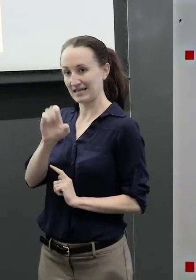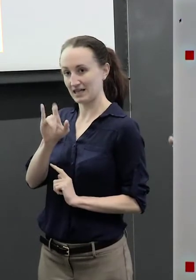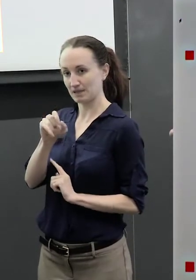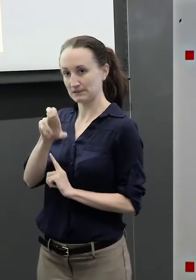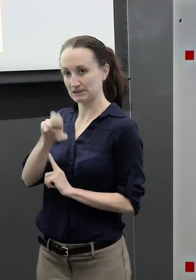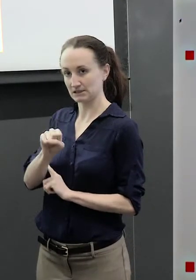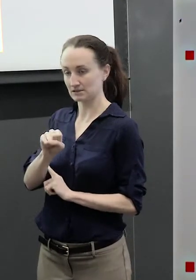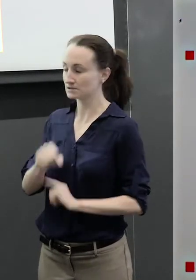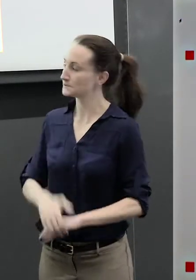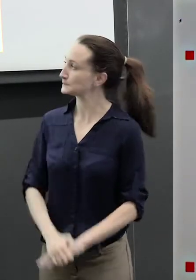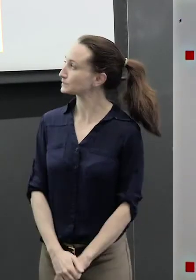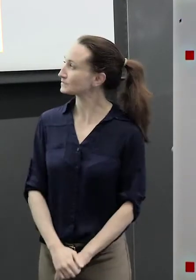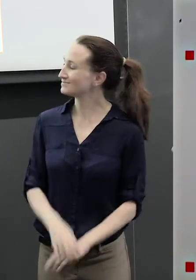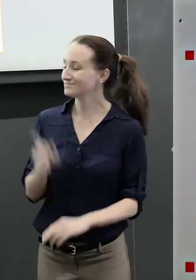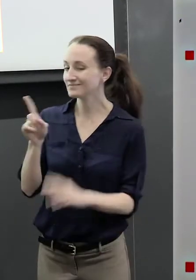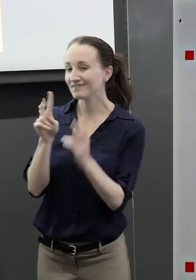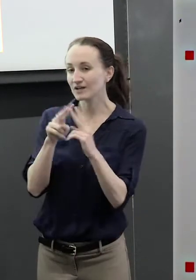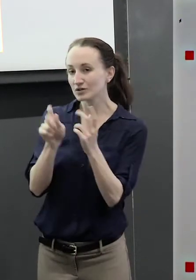simple